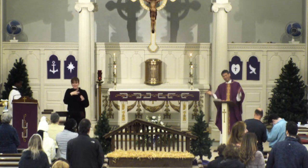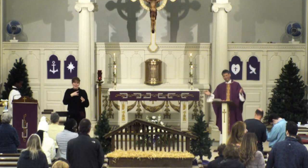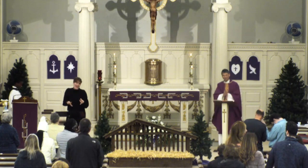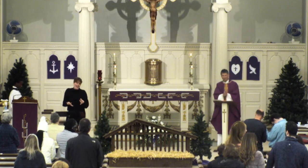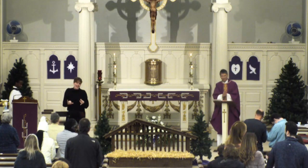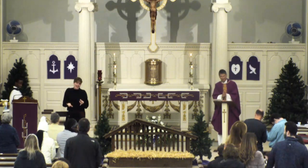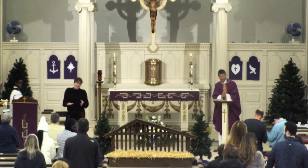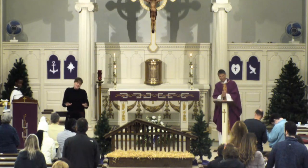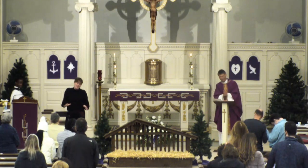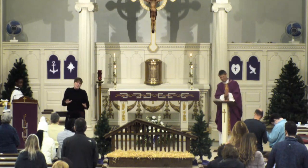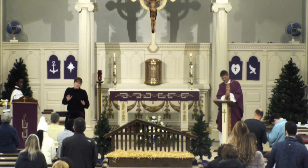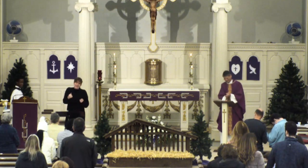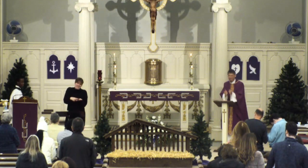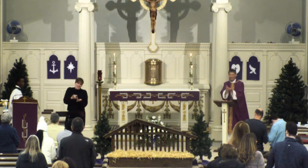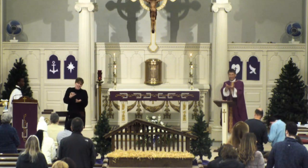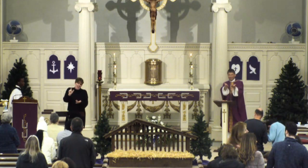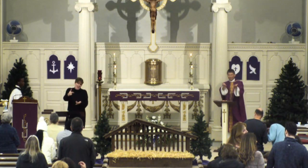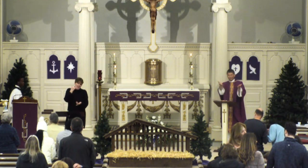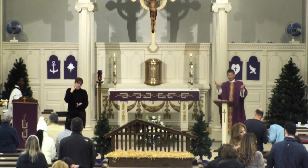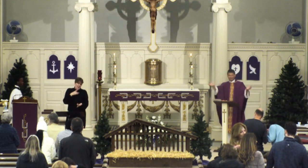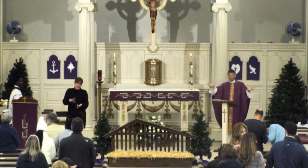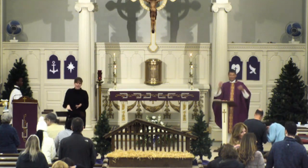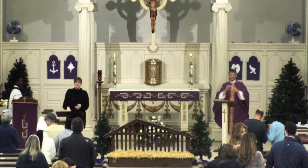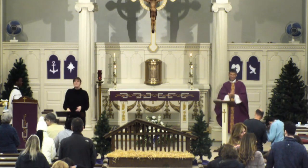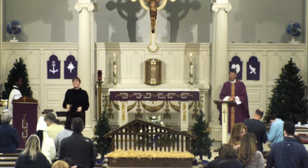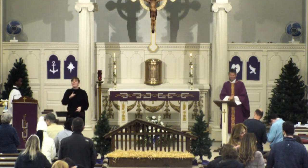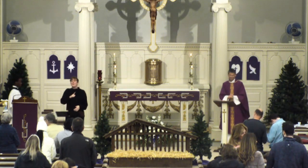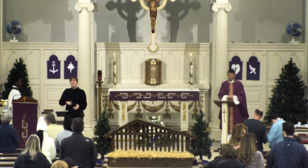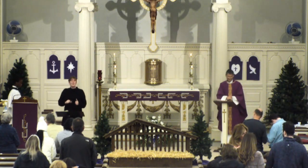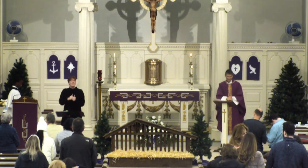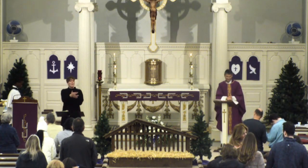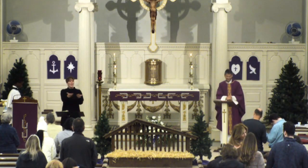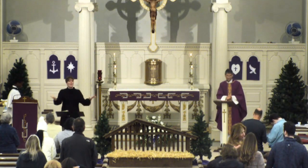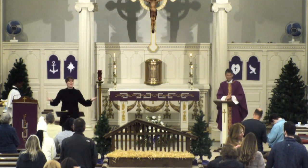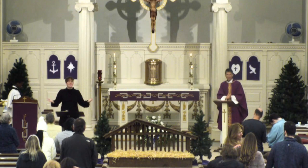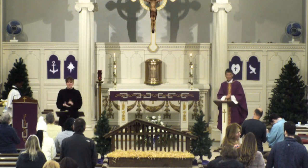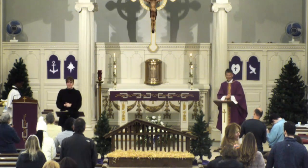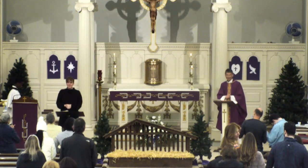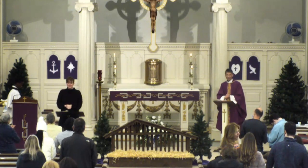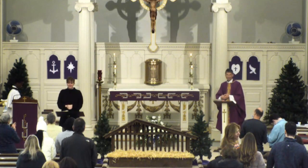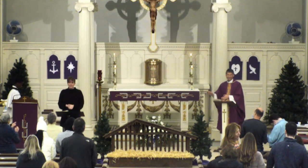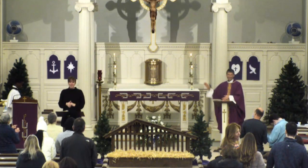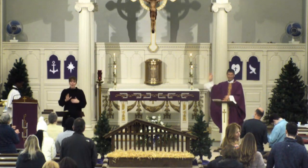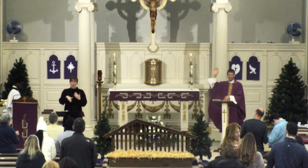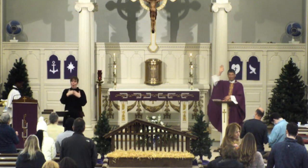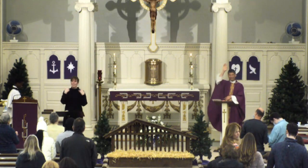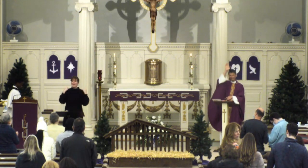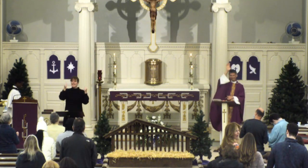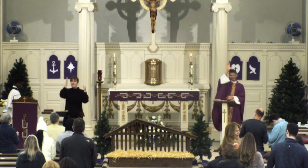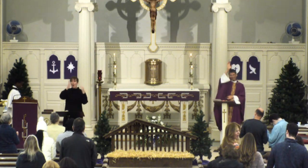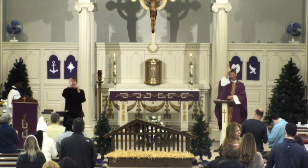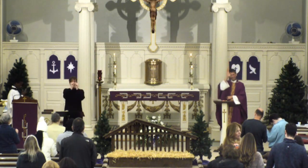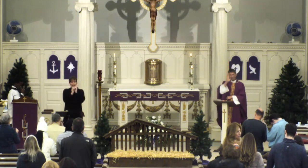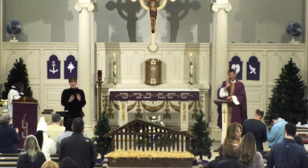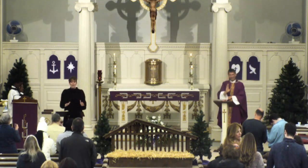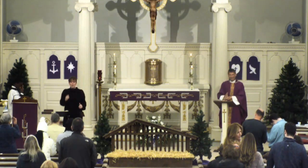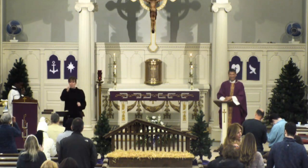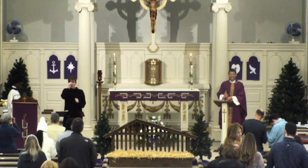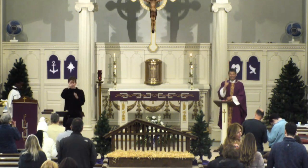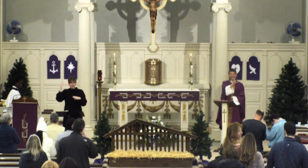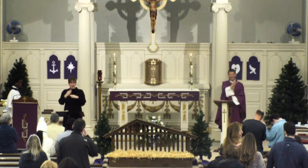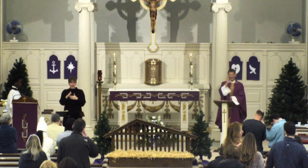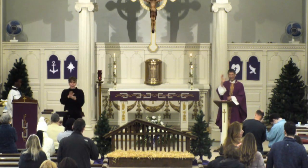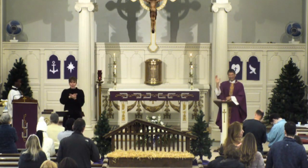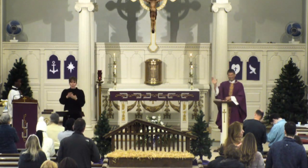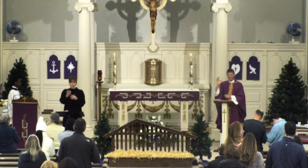talk about that later. Okay. The Lord be with you. And with your spirit. May Almighty God bless you, the Father, the